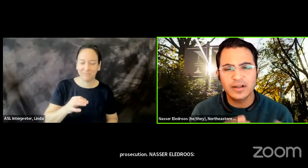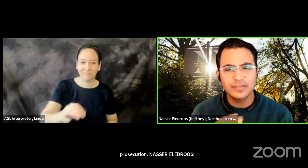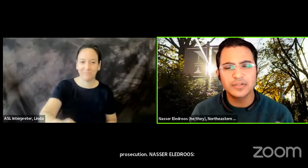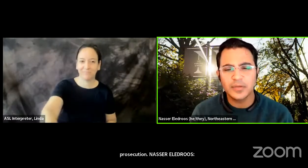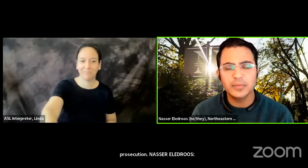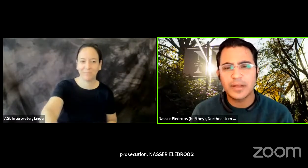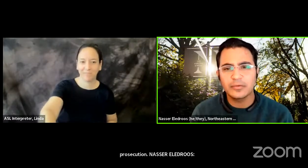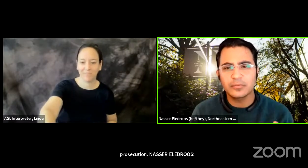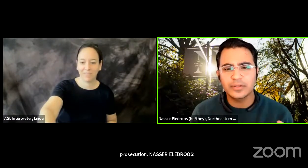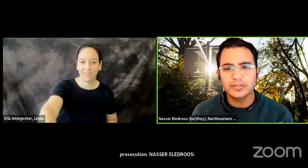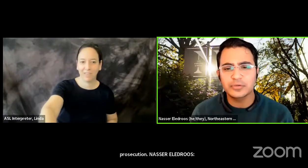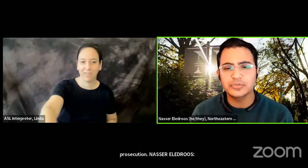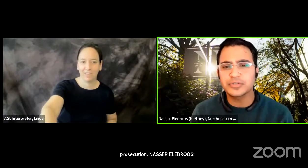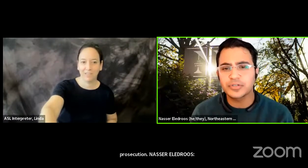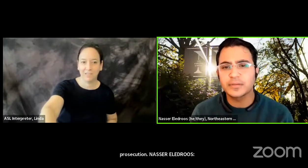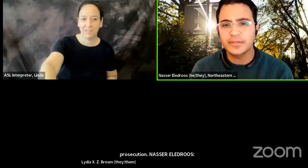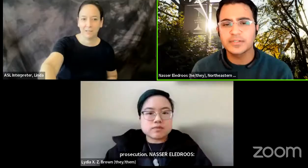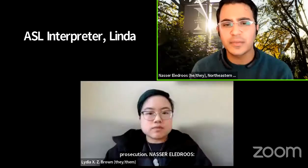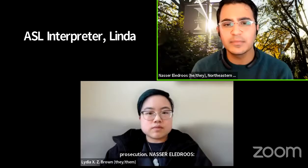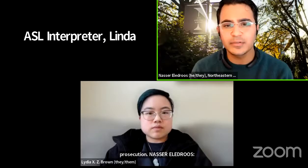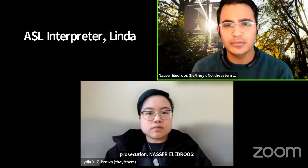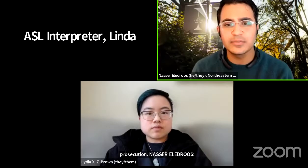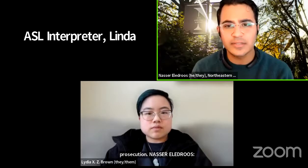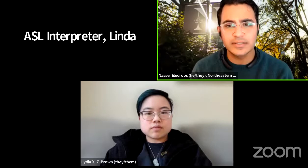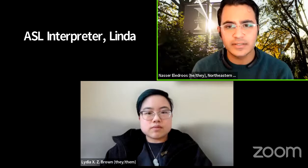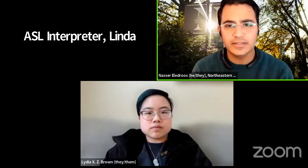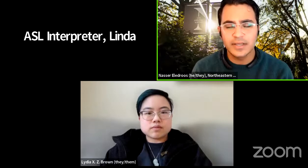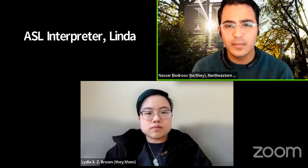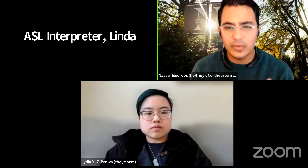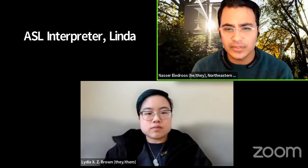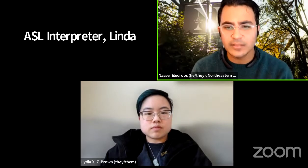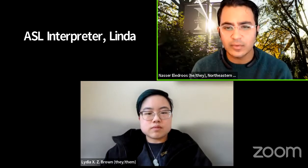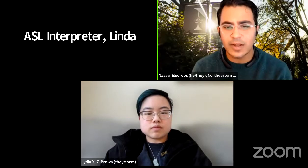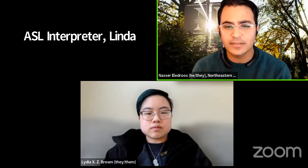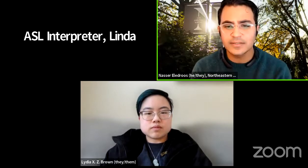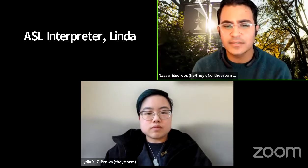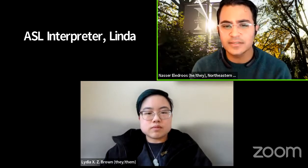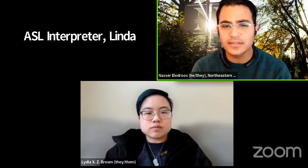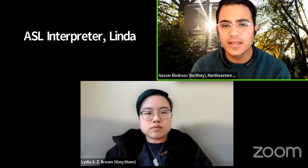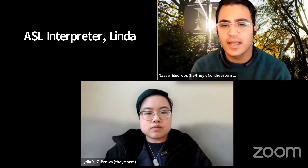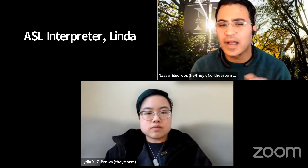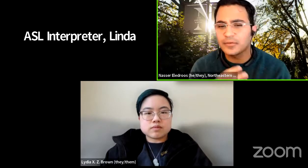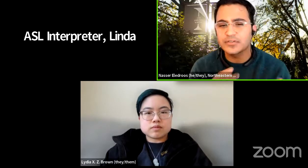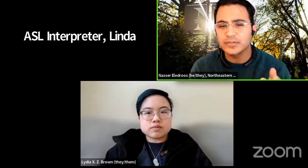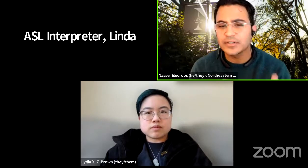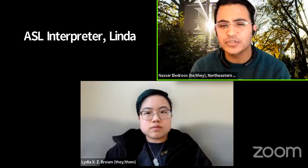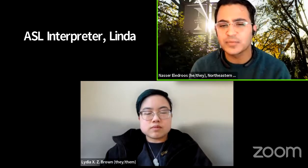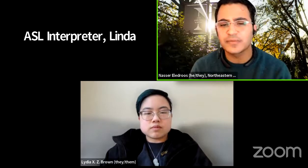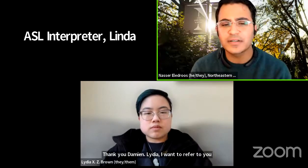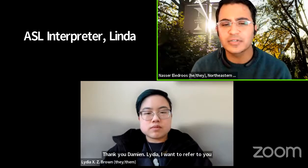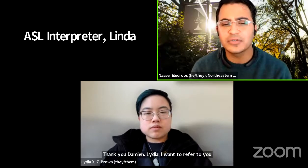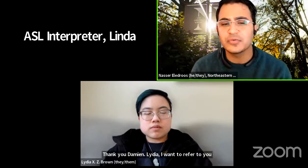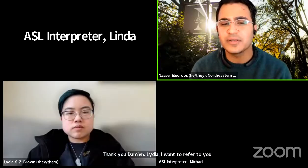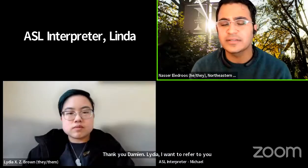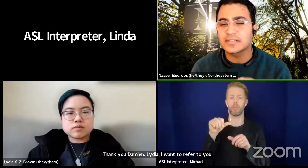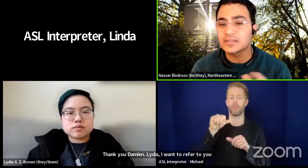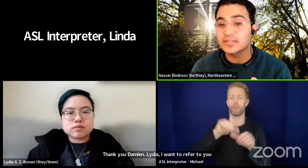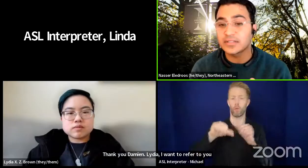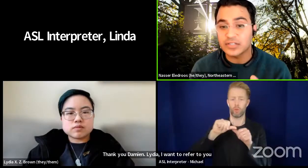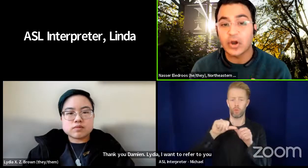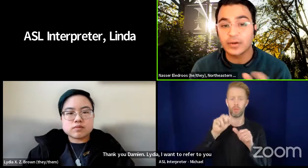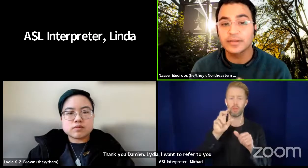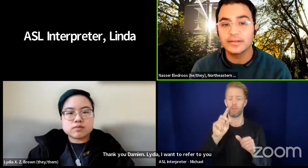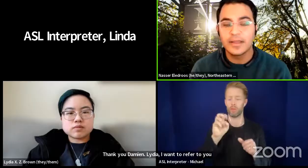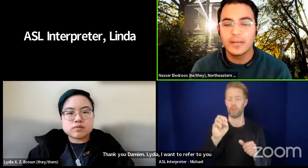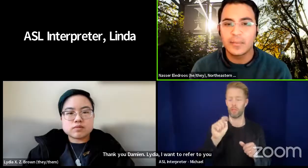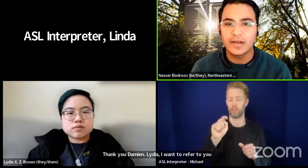policing. Can you talk a little bit about what social determinants might be used in these policing practices and how this relationship affects who is